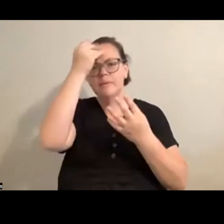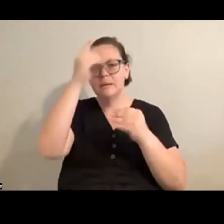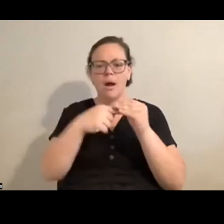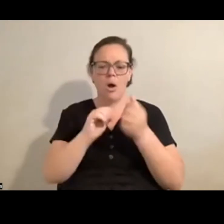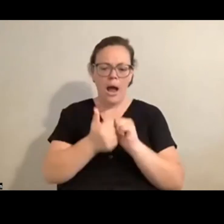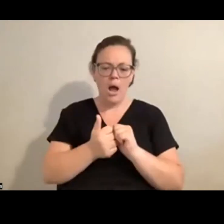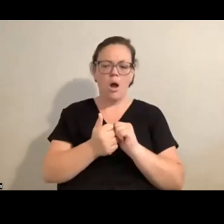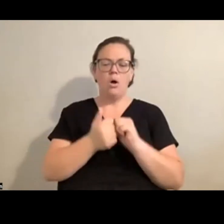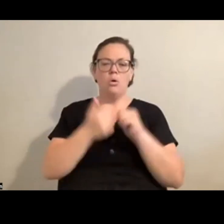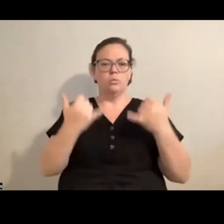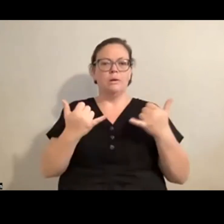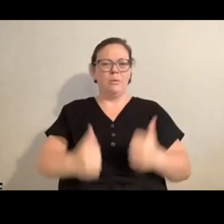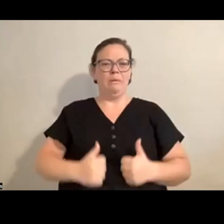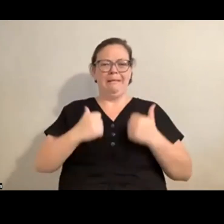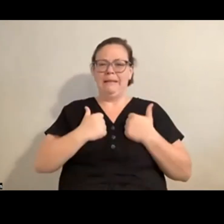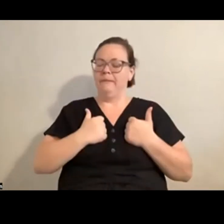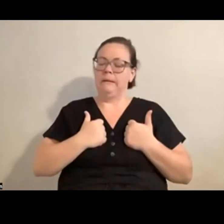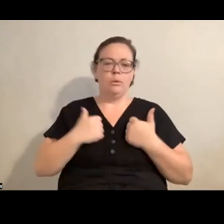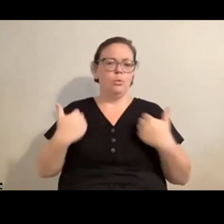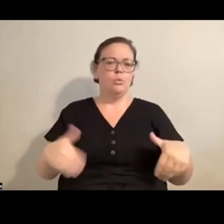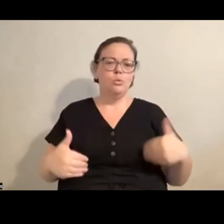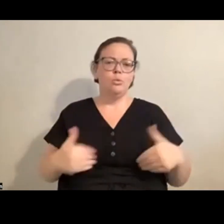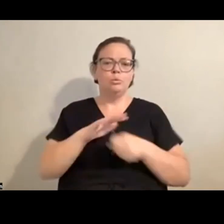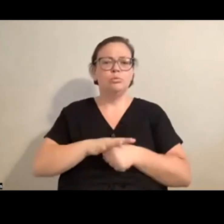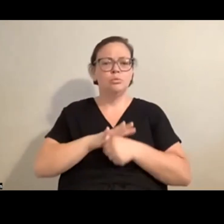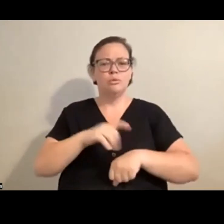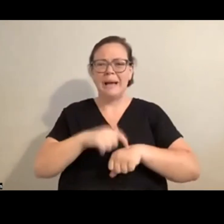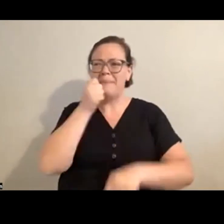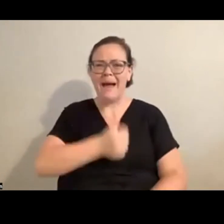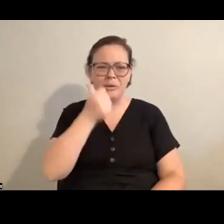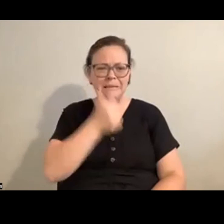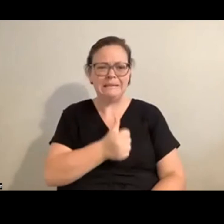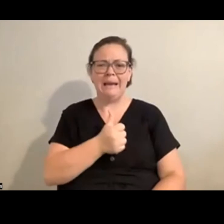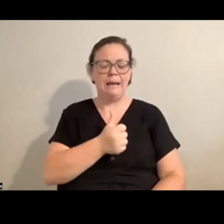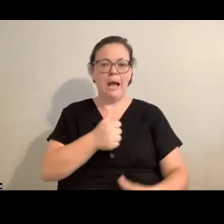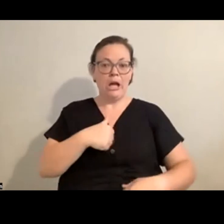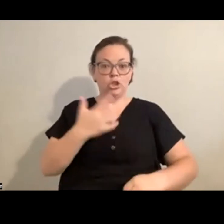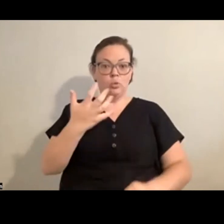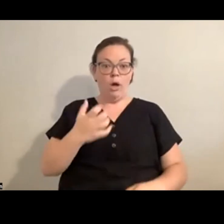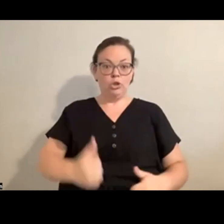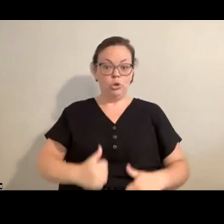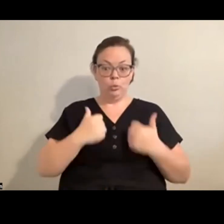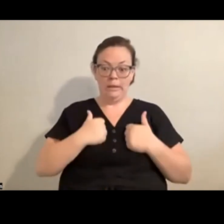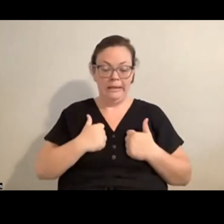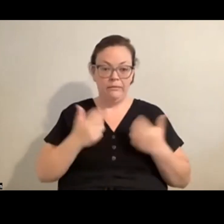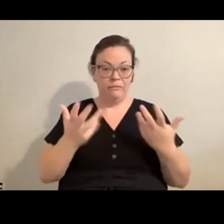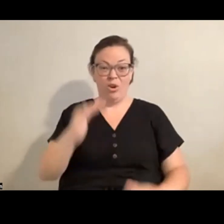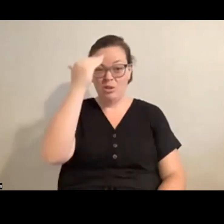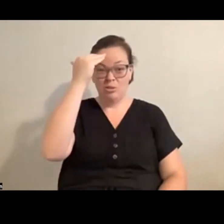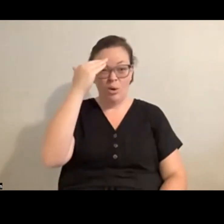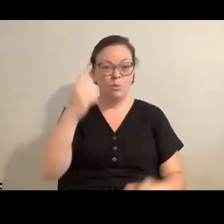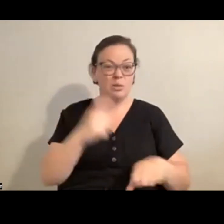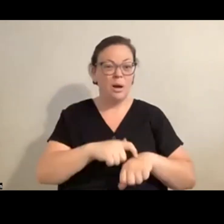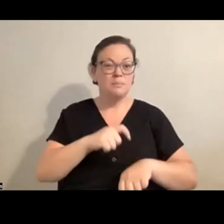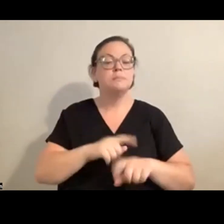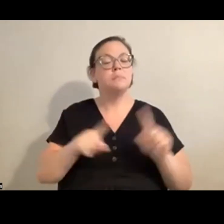in unprecedented times every day. Like, I just want to be living in precedented times, right?